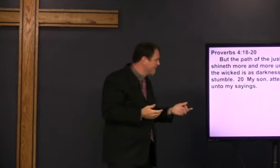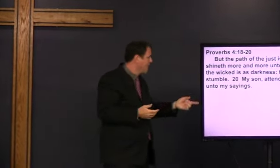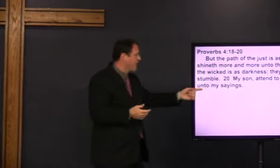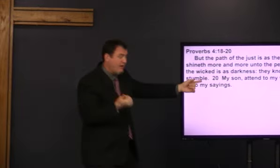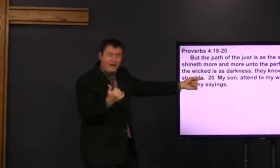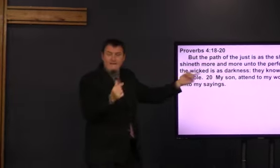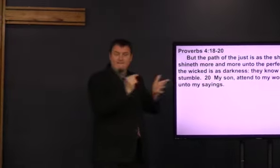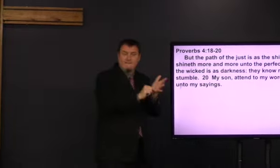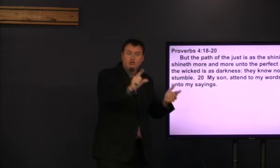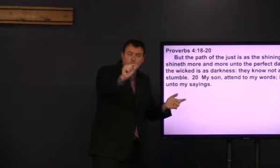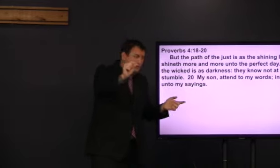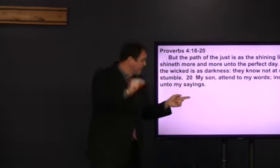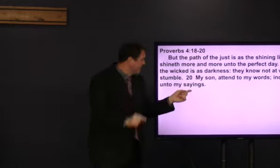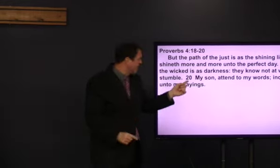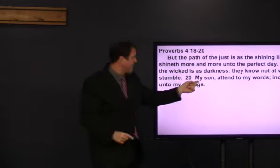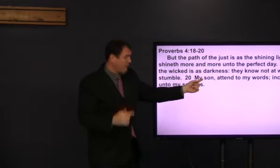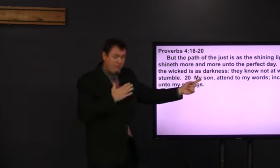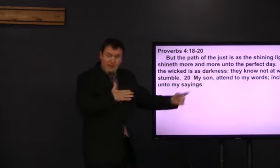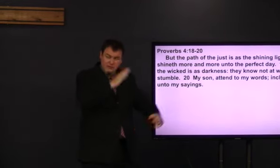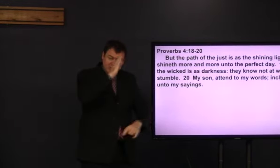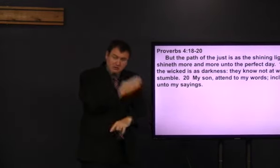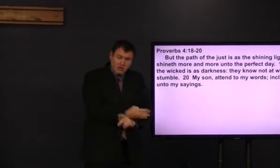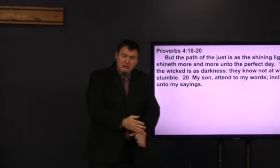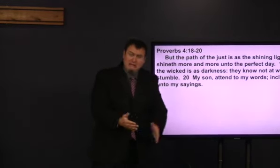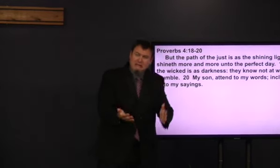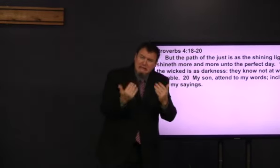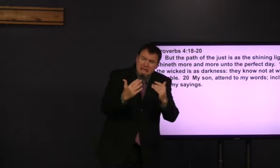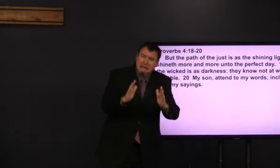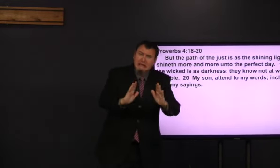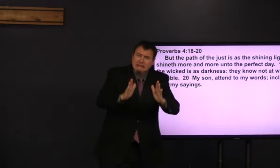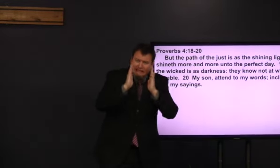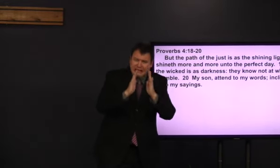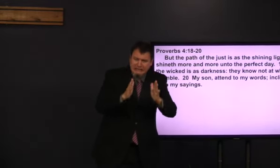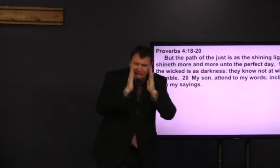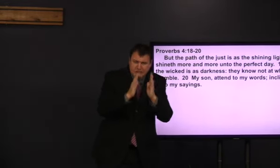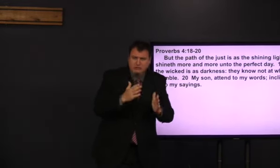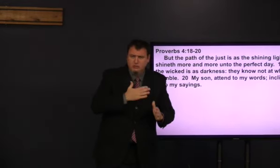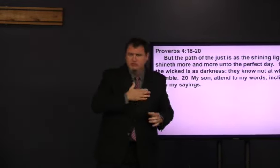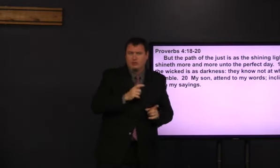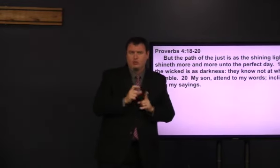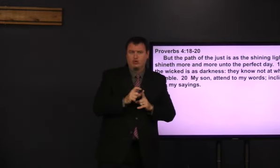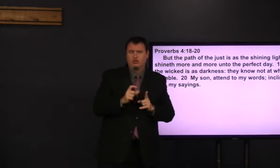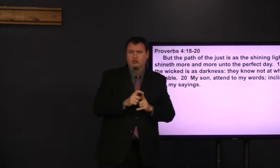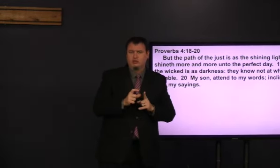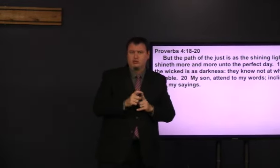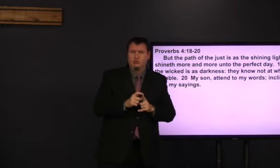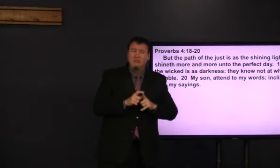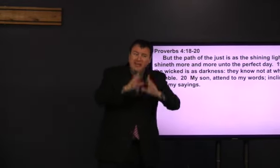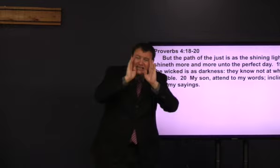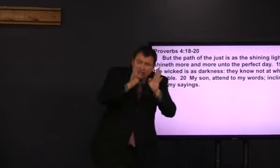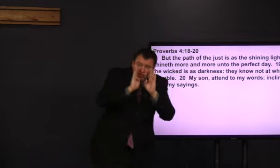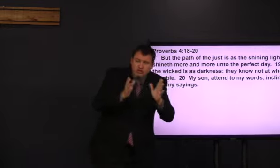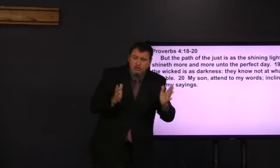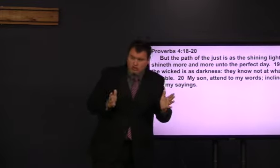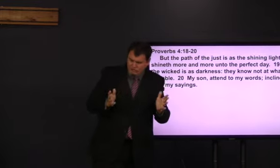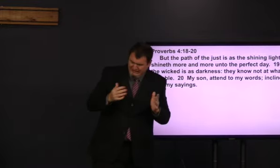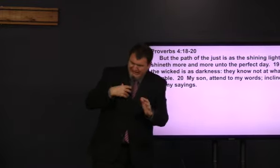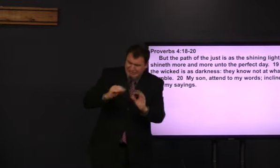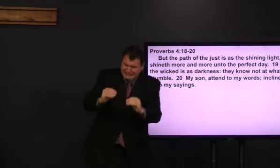clearly. Verse 20. My son, attend to my words. Attend to